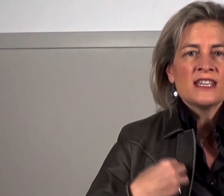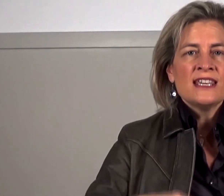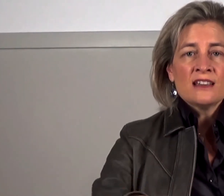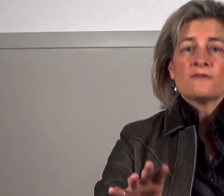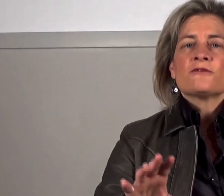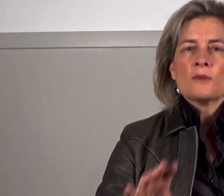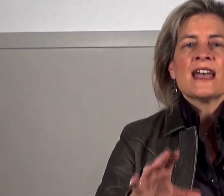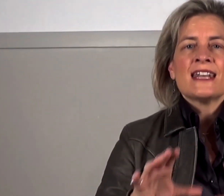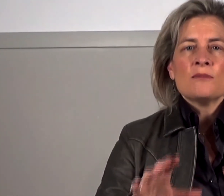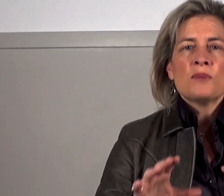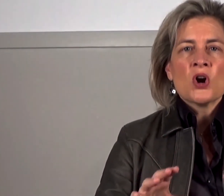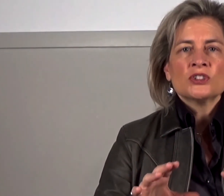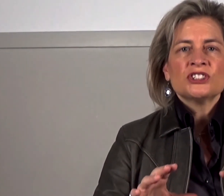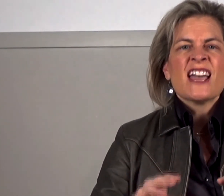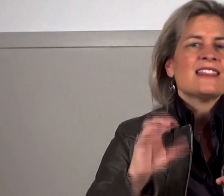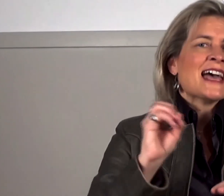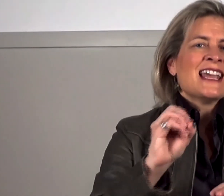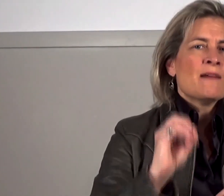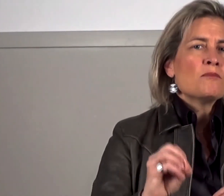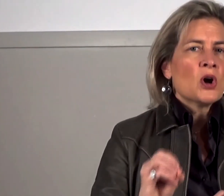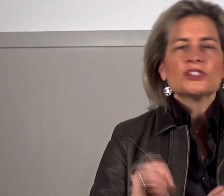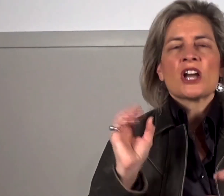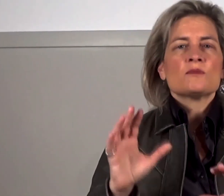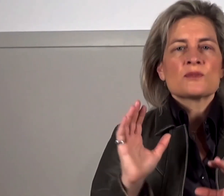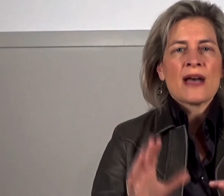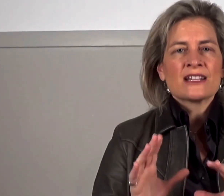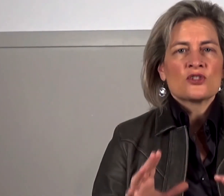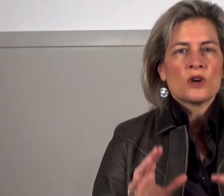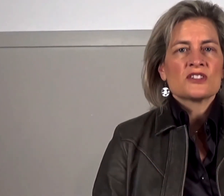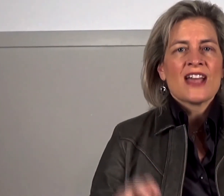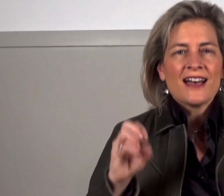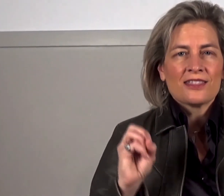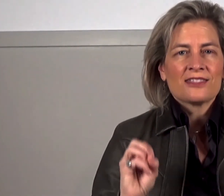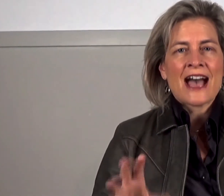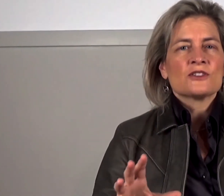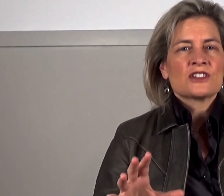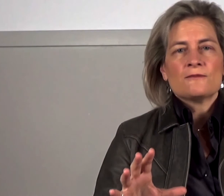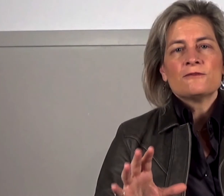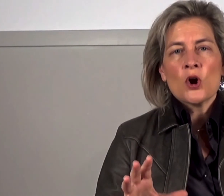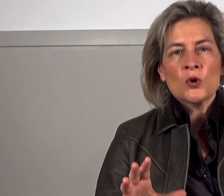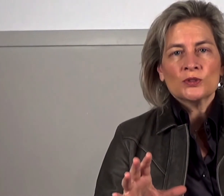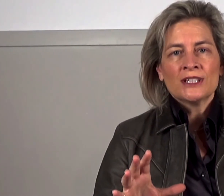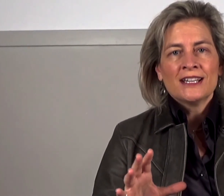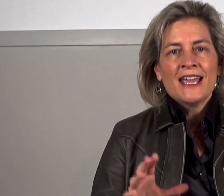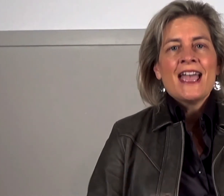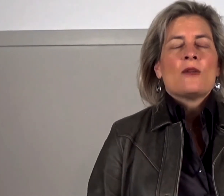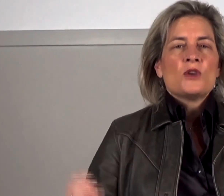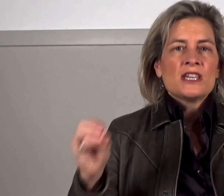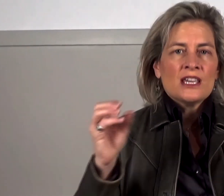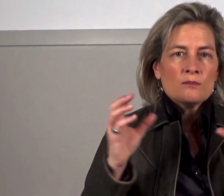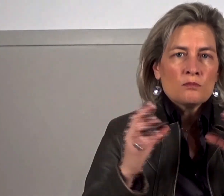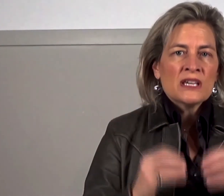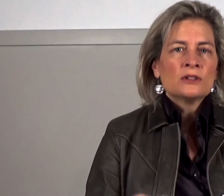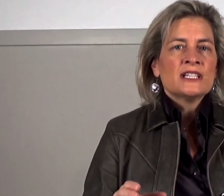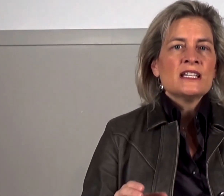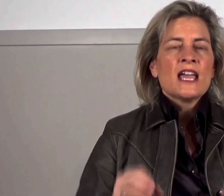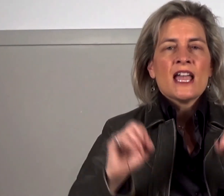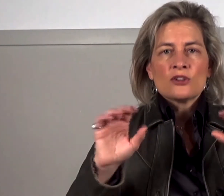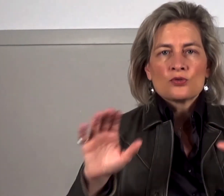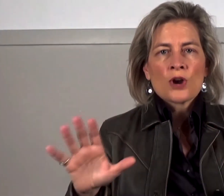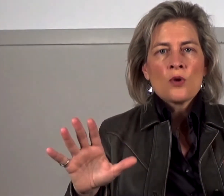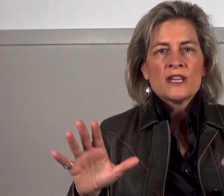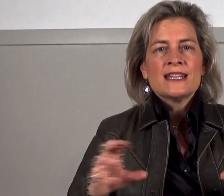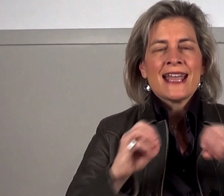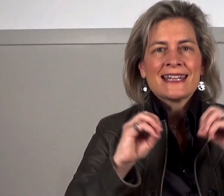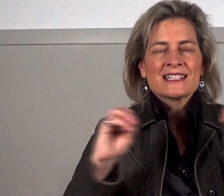and we give from that impulse comes back to us 1,000-fold. And we keep building